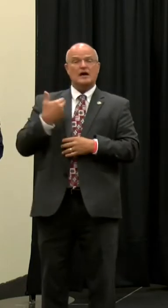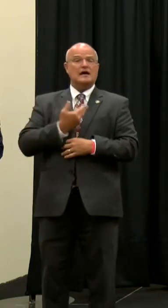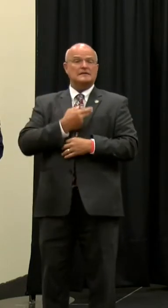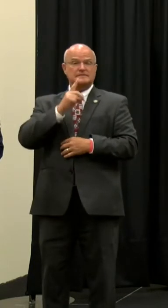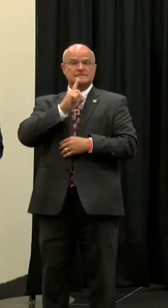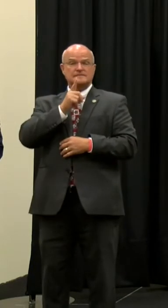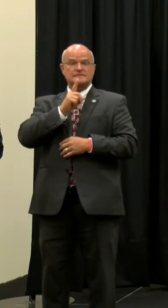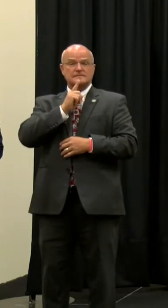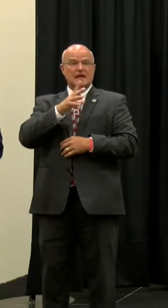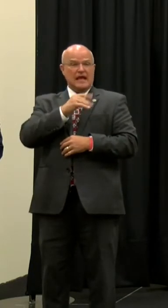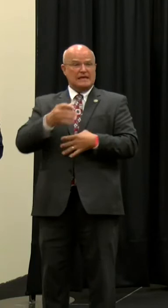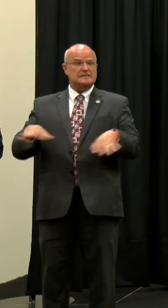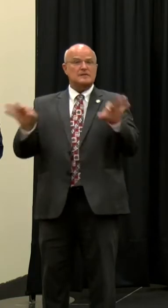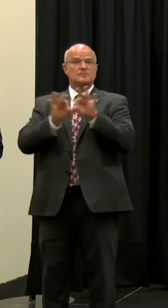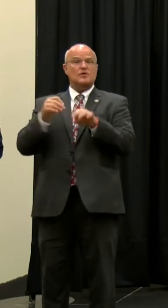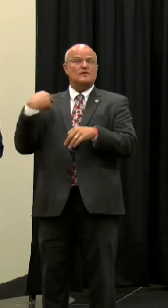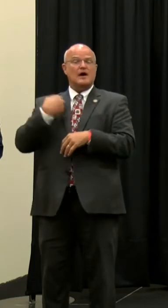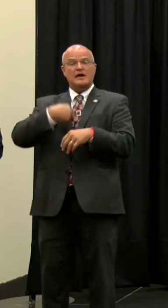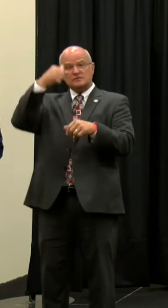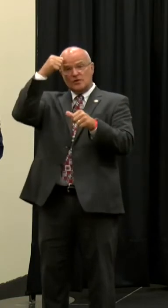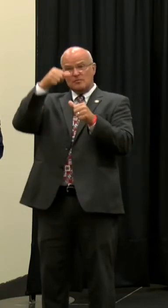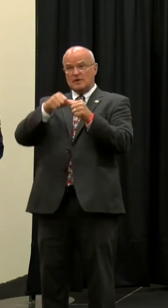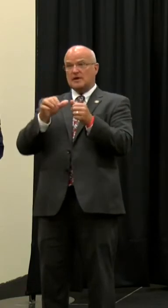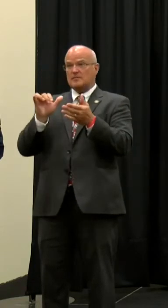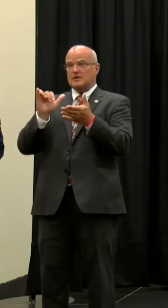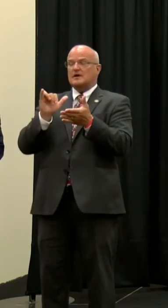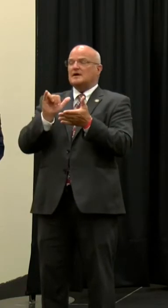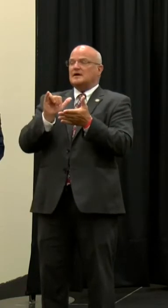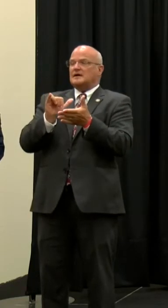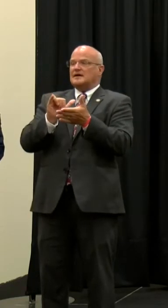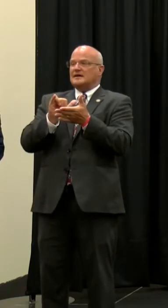and it's important for us to remember that